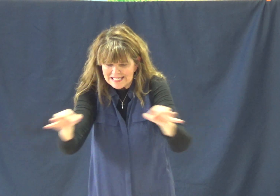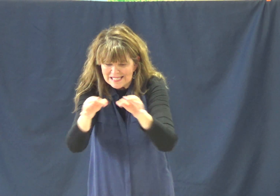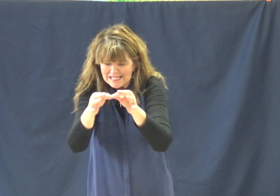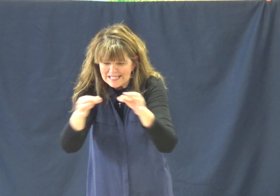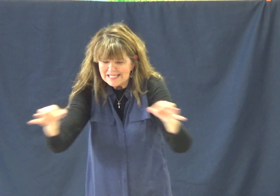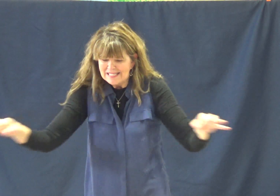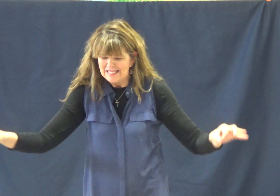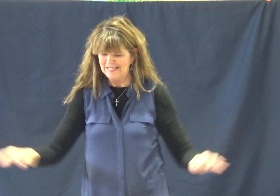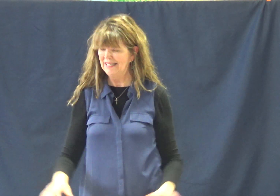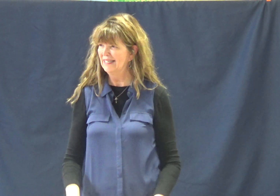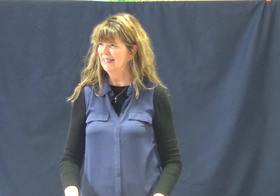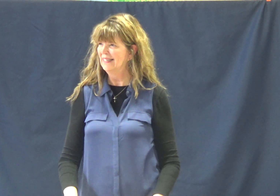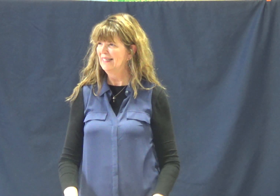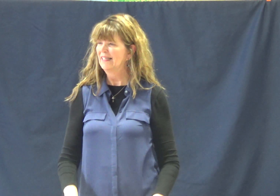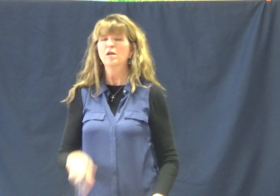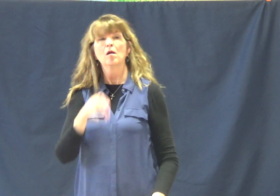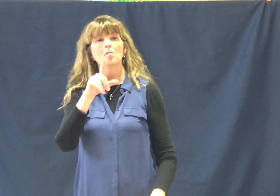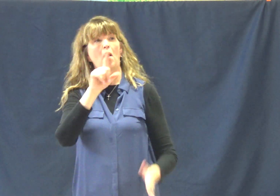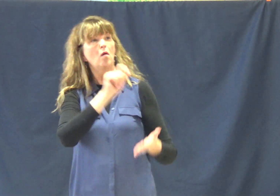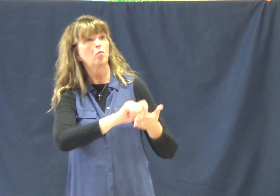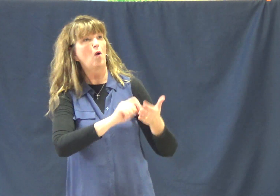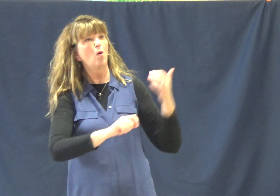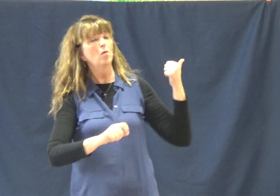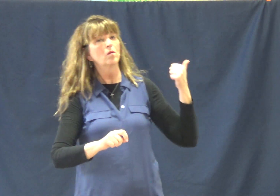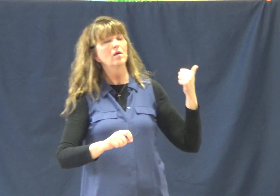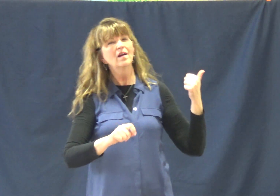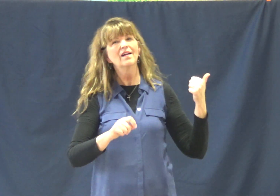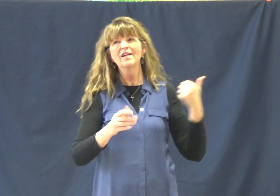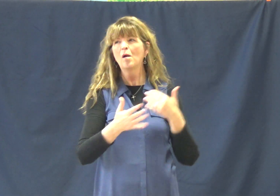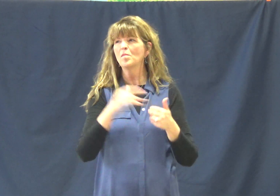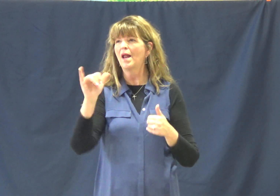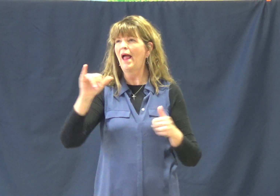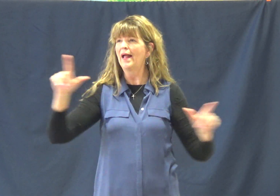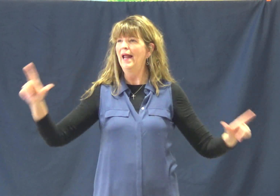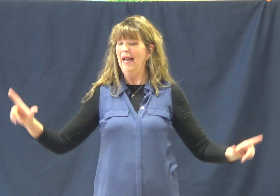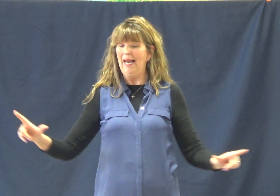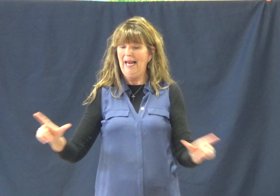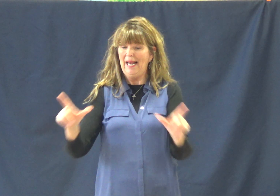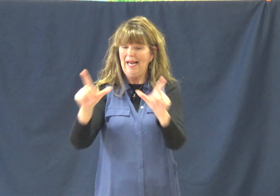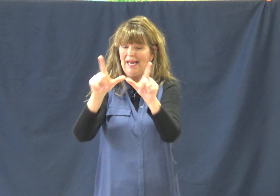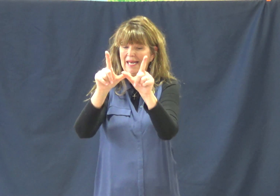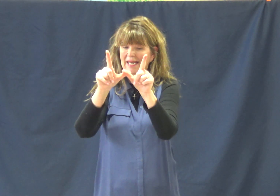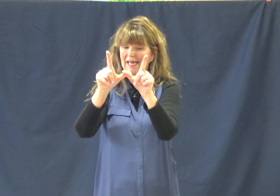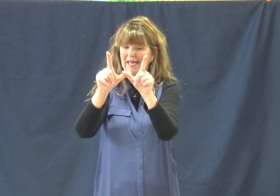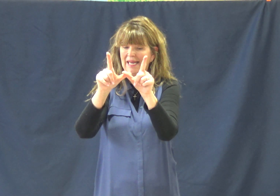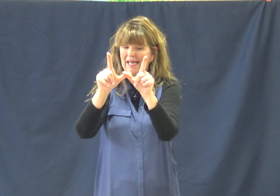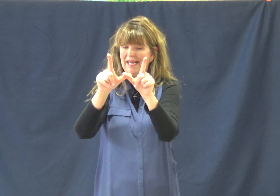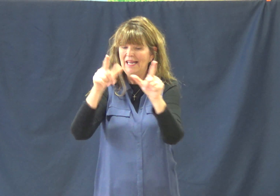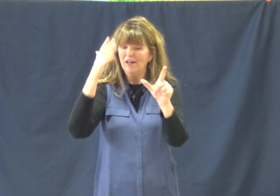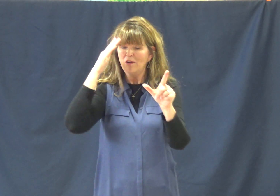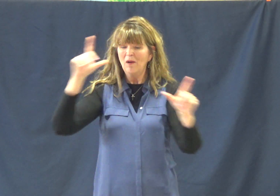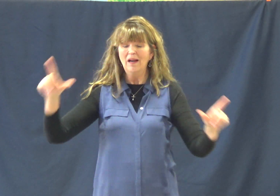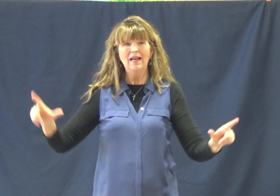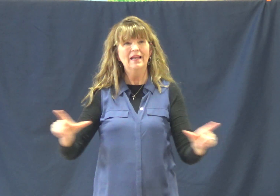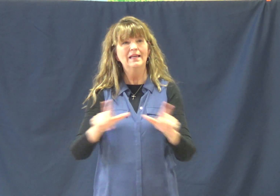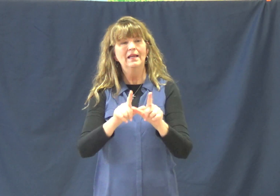one sentence he uses this word. Paul wrote almost like a liturgy,